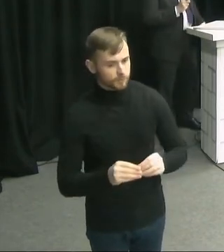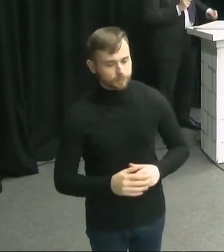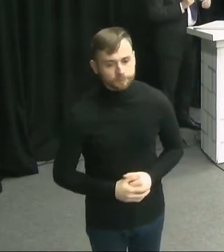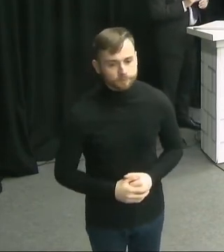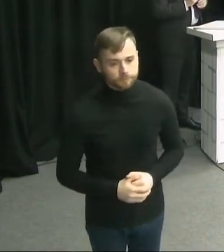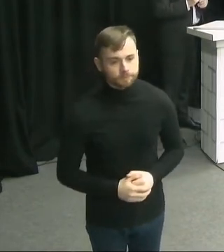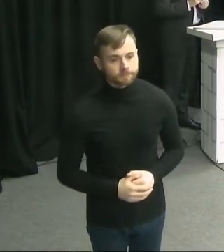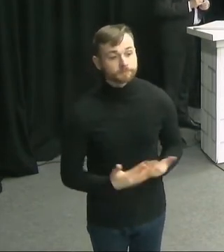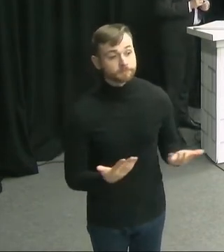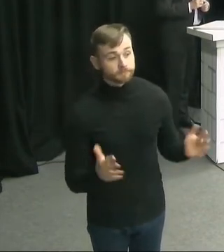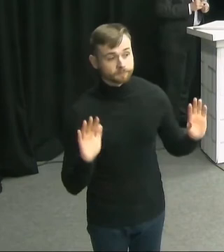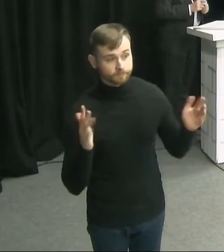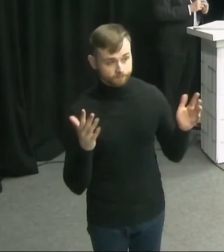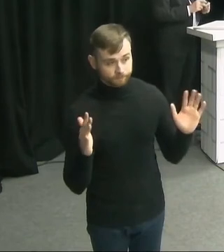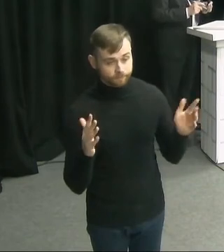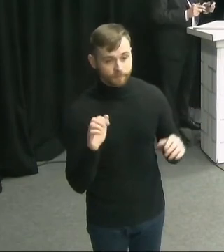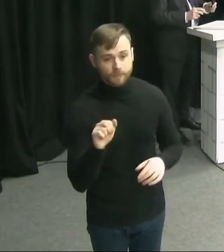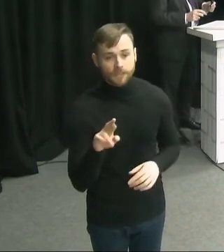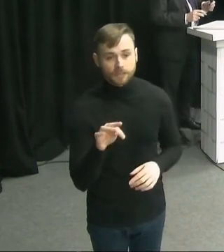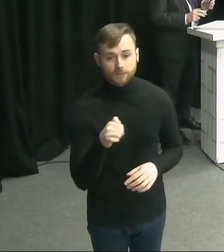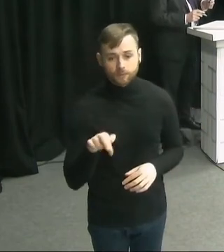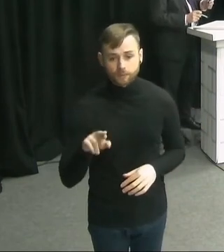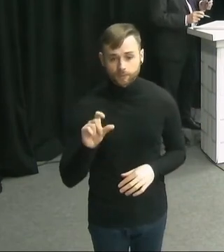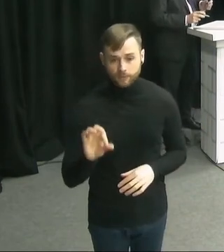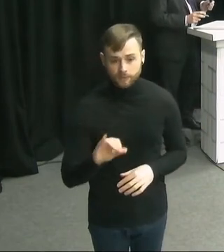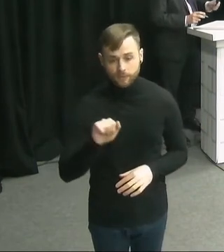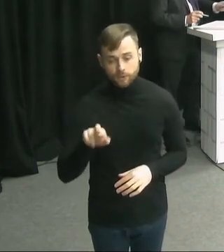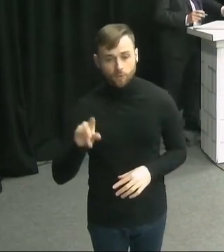We have to row this boat together. We can't do that separately.